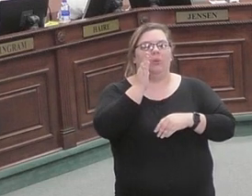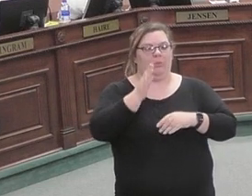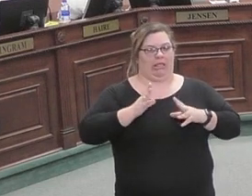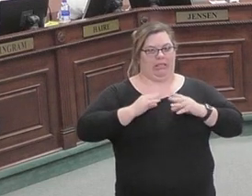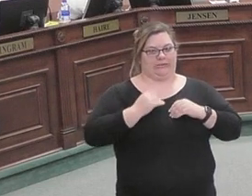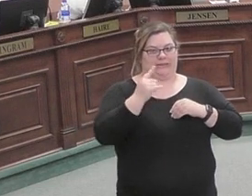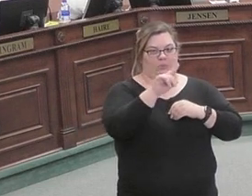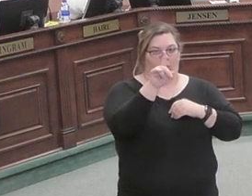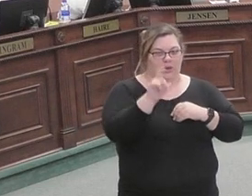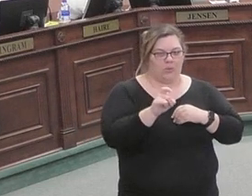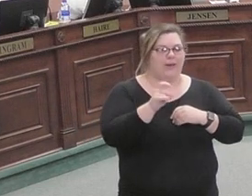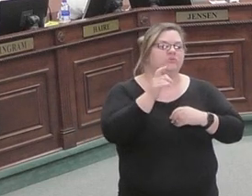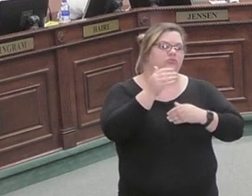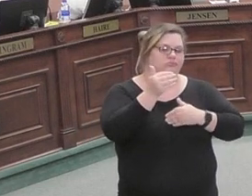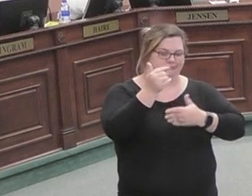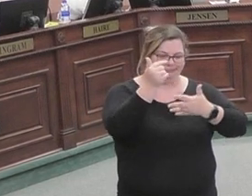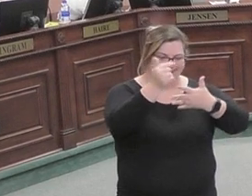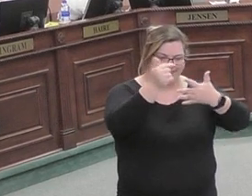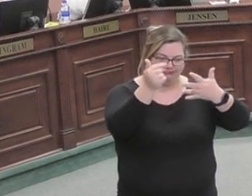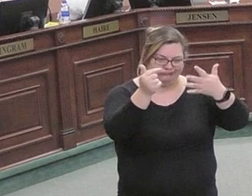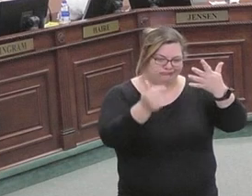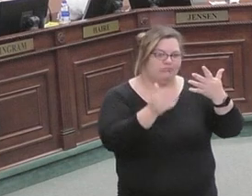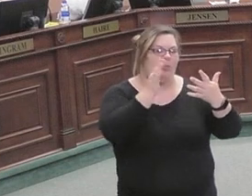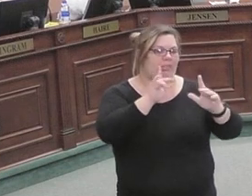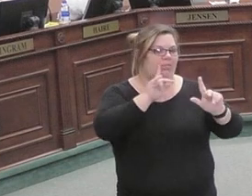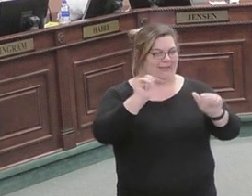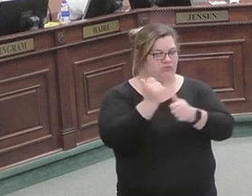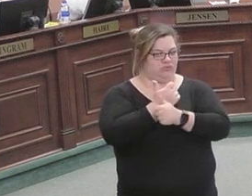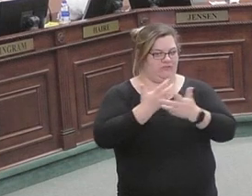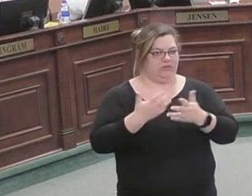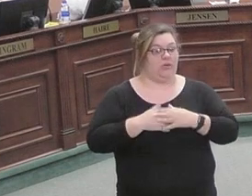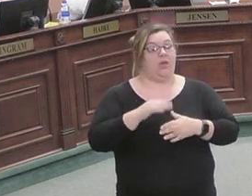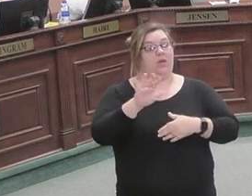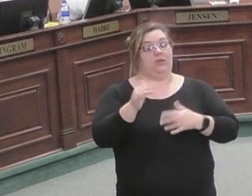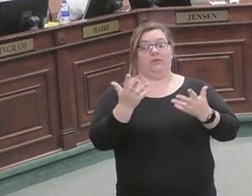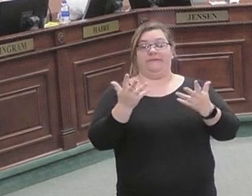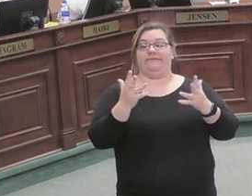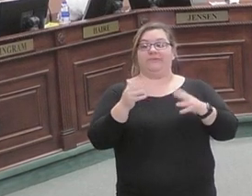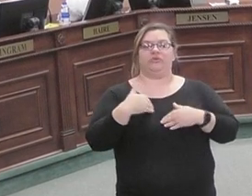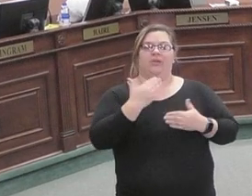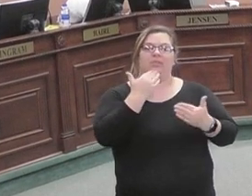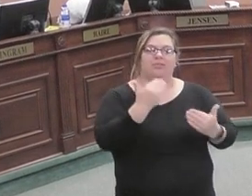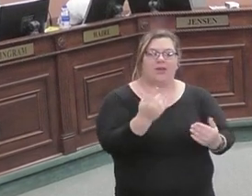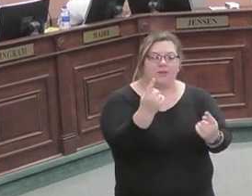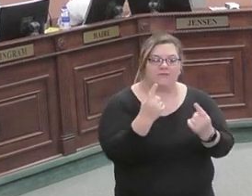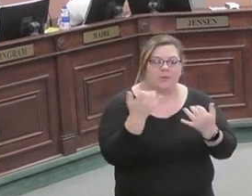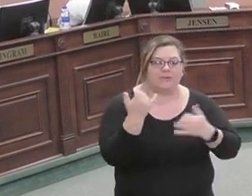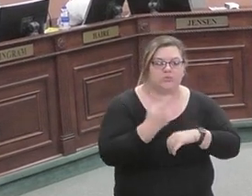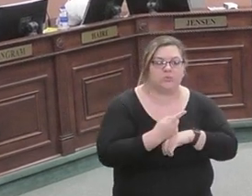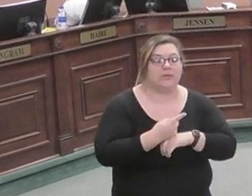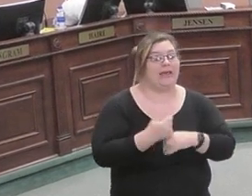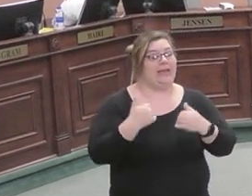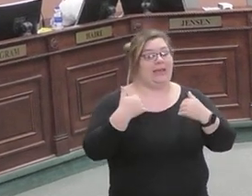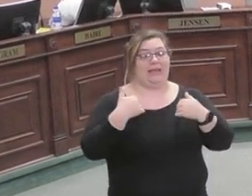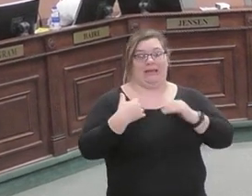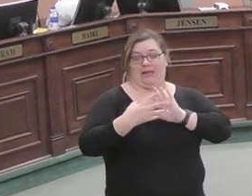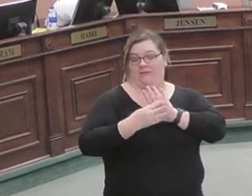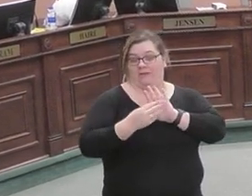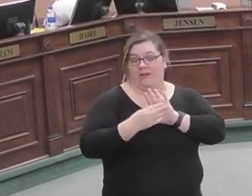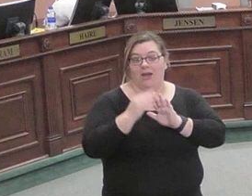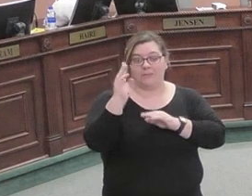next. We'll answer all your questions. And that, ladies and gentlemen, is it. Thank you again for coming today. I've got copies of the